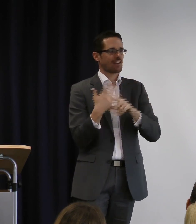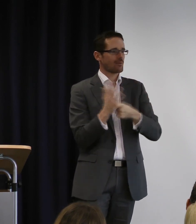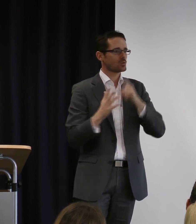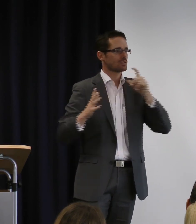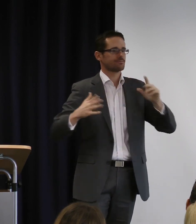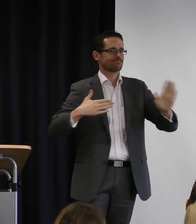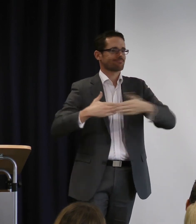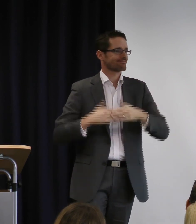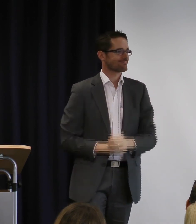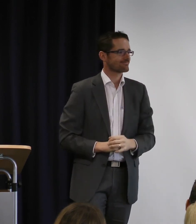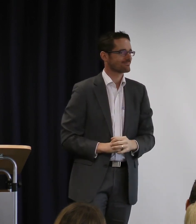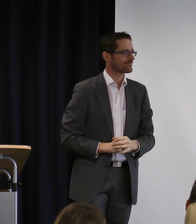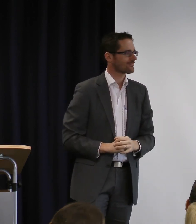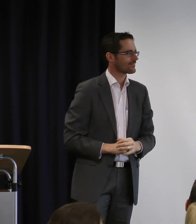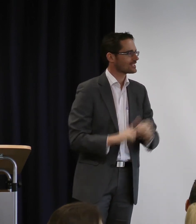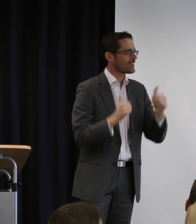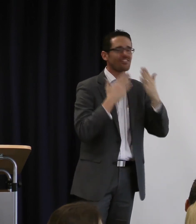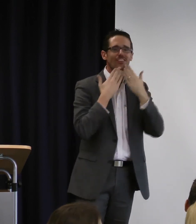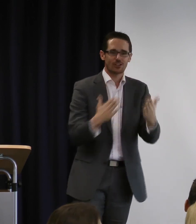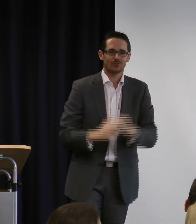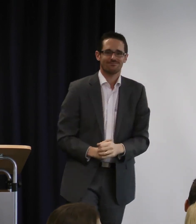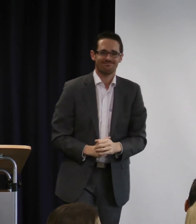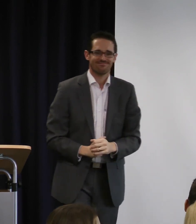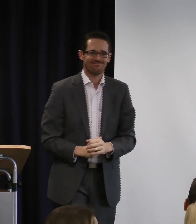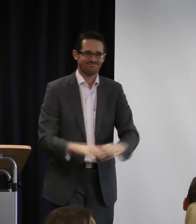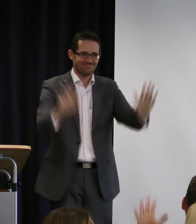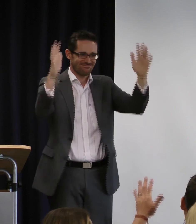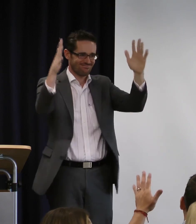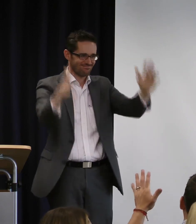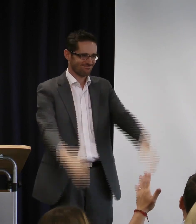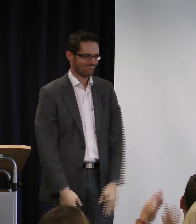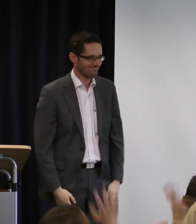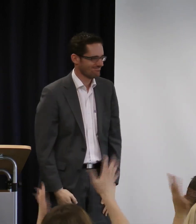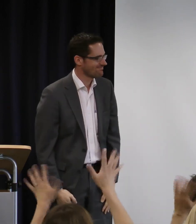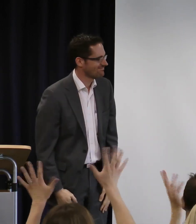For the next, say, 30 minutes, enjoy afternoon tea refreshments. Thank you.